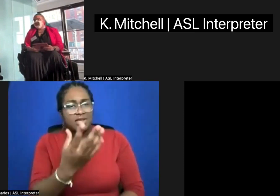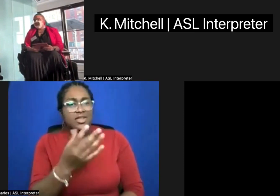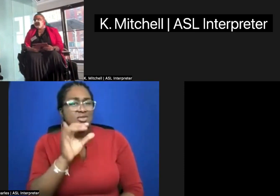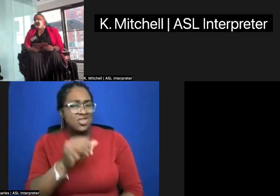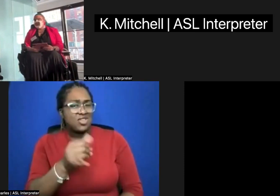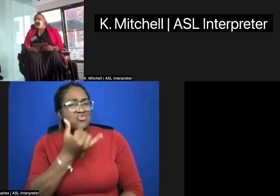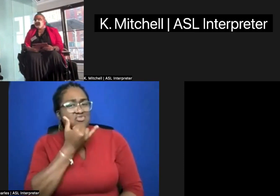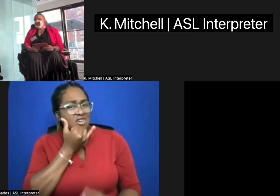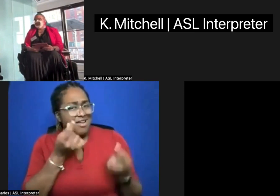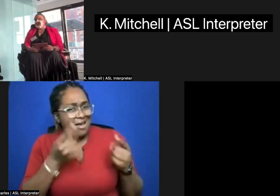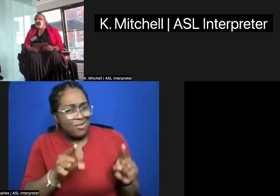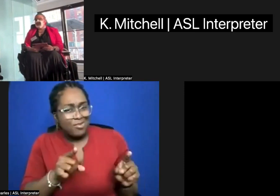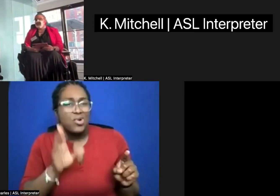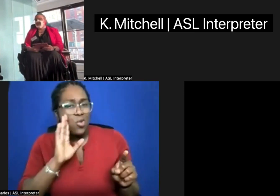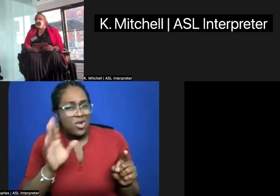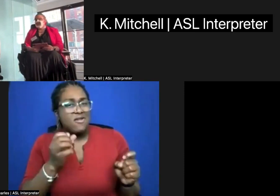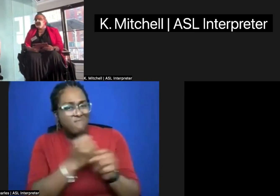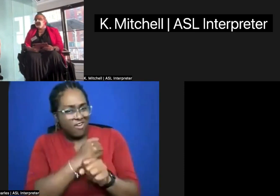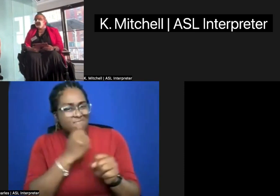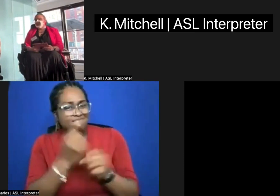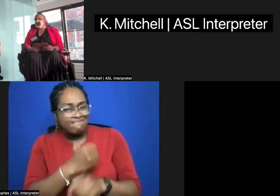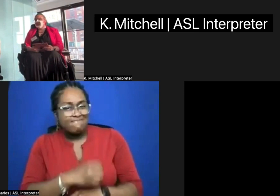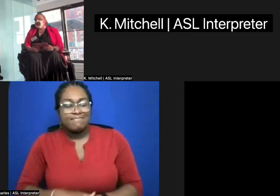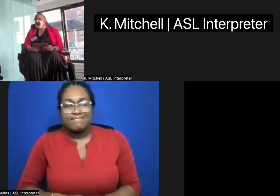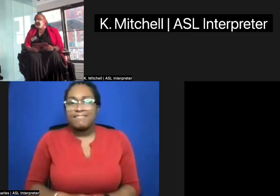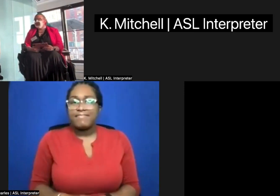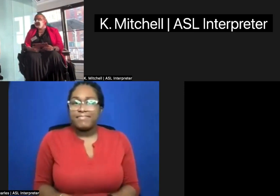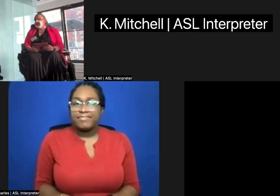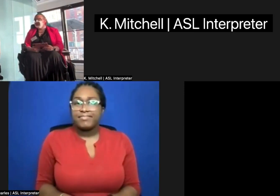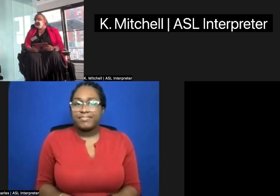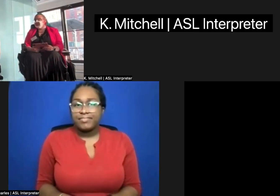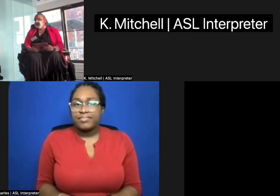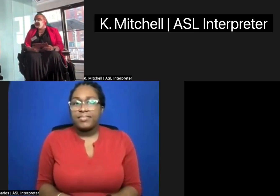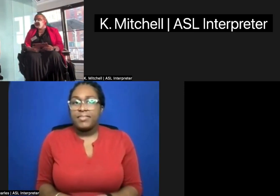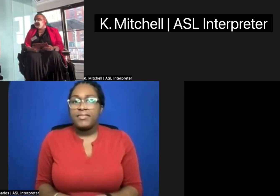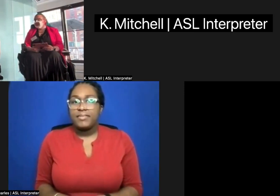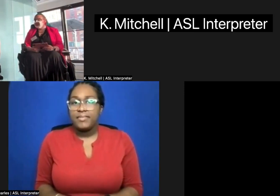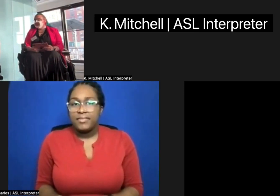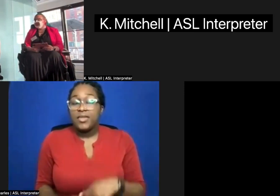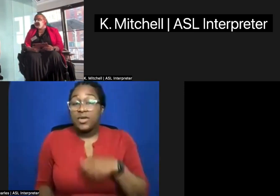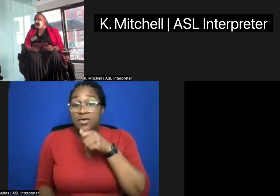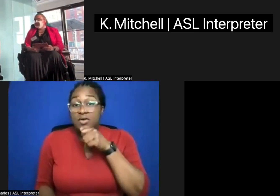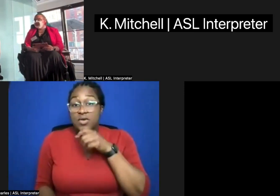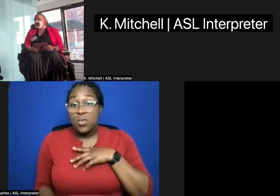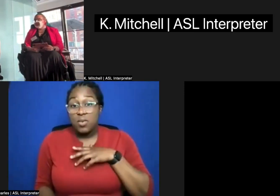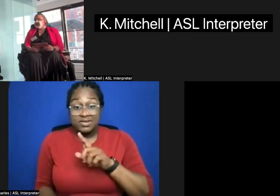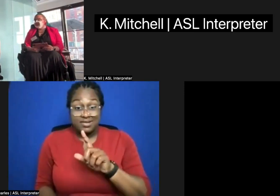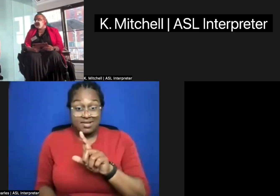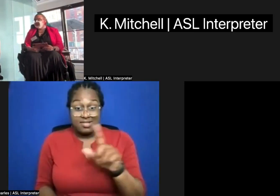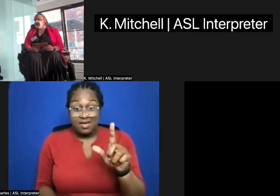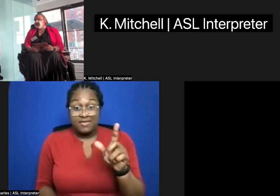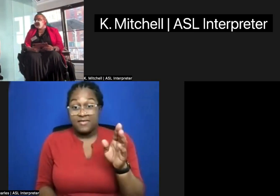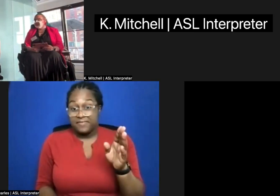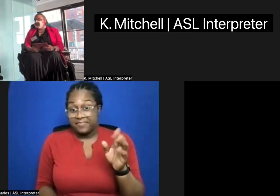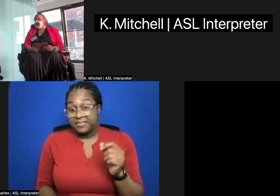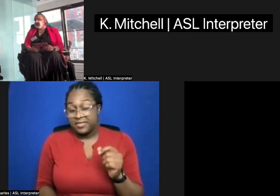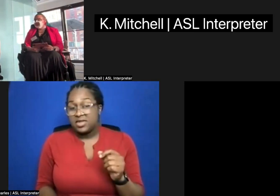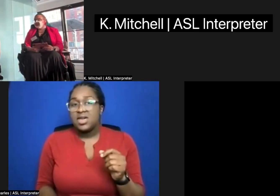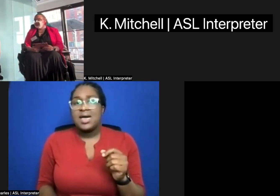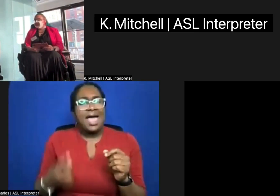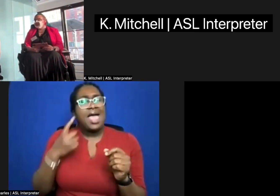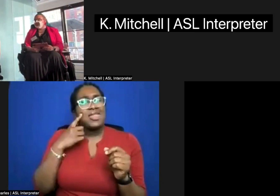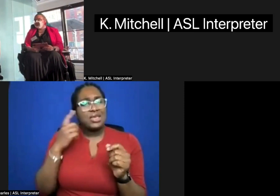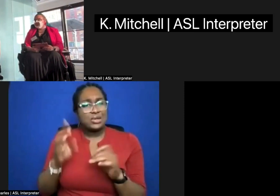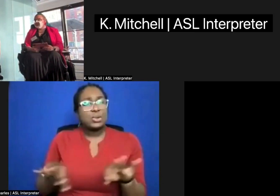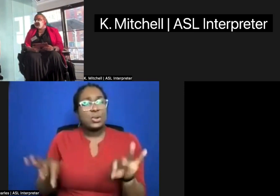And I think it's also really important, what it taught me too is the importance